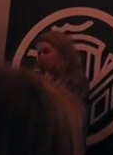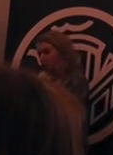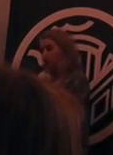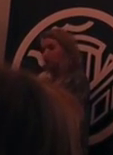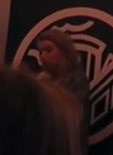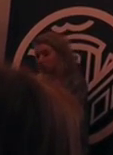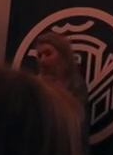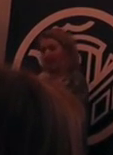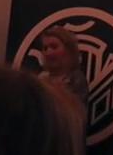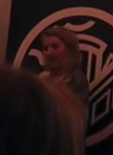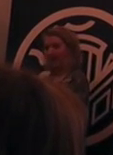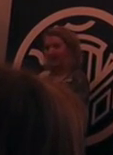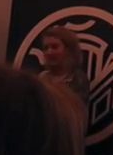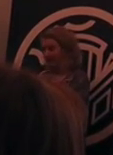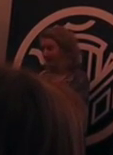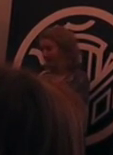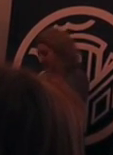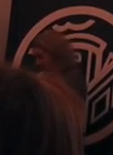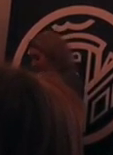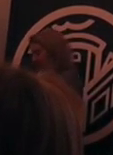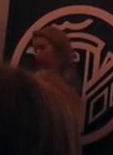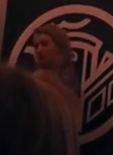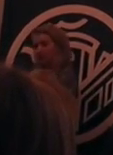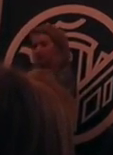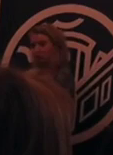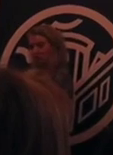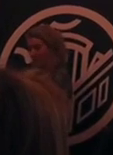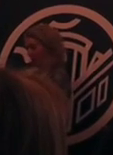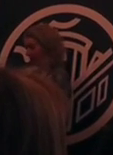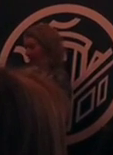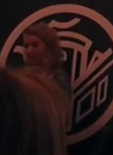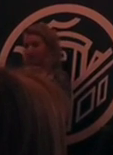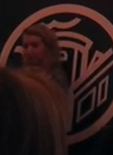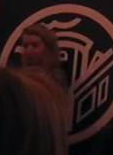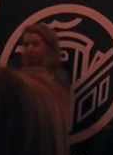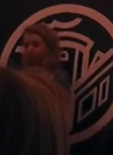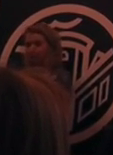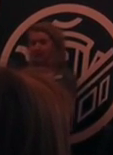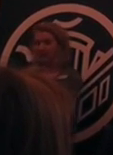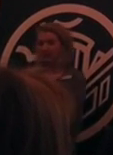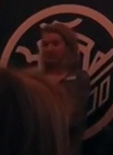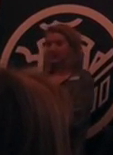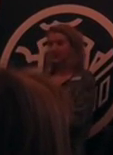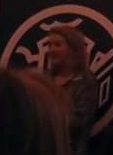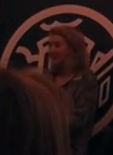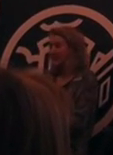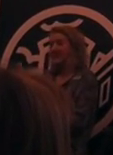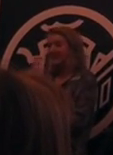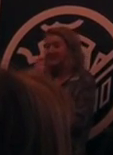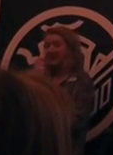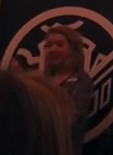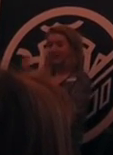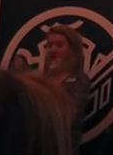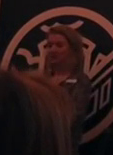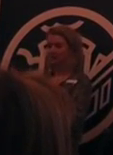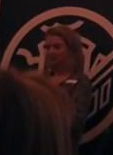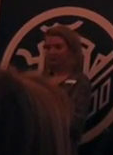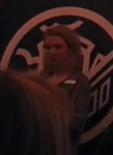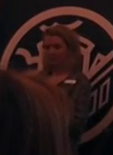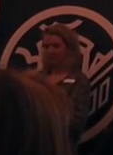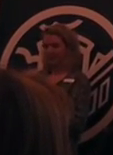bike ride was just, it was like they had just won €1 million. I mean, they were just, it was just so